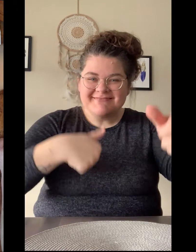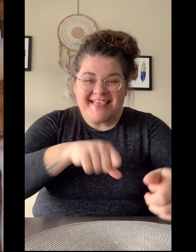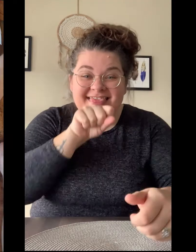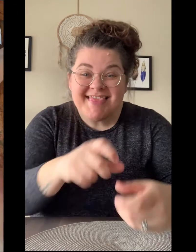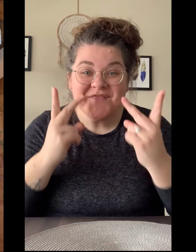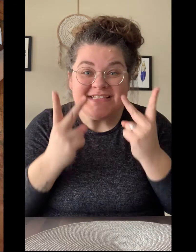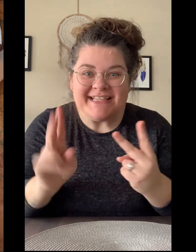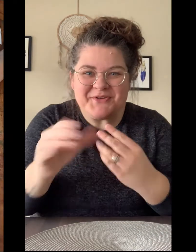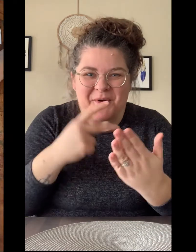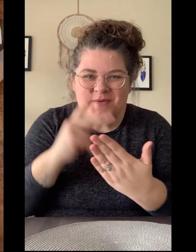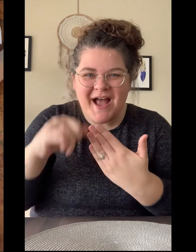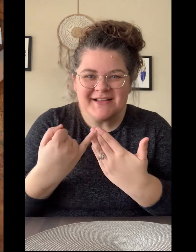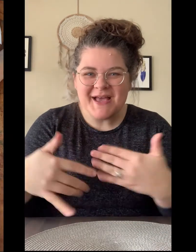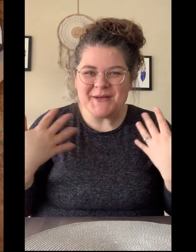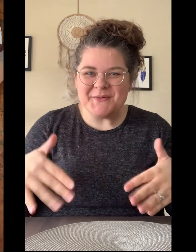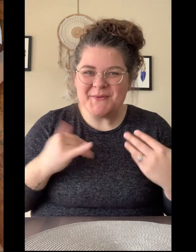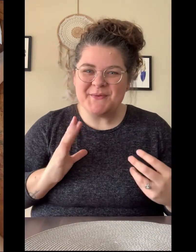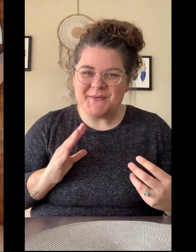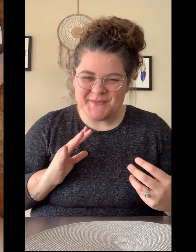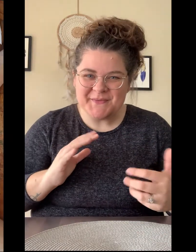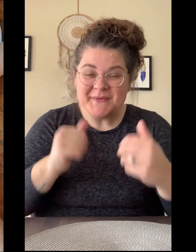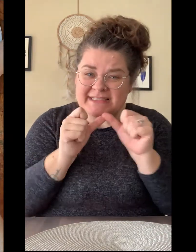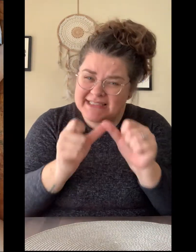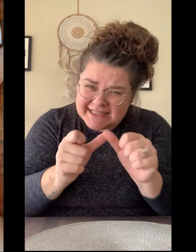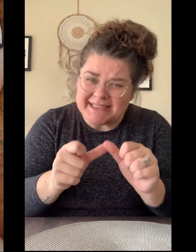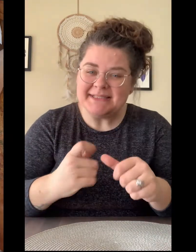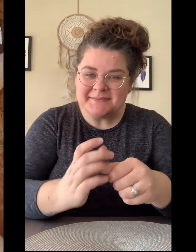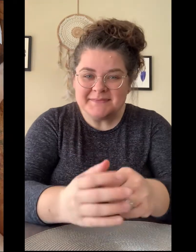love it. It's great.